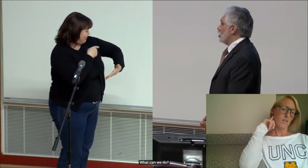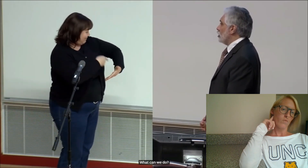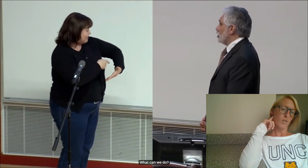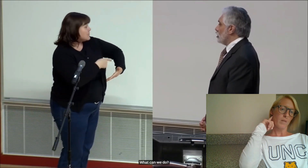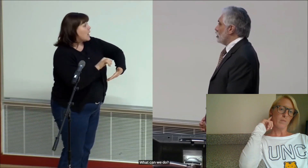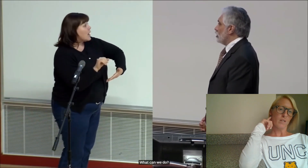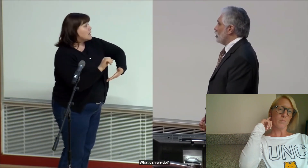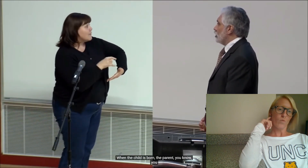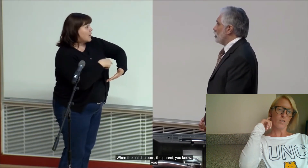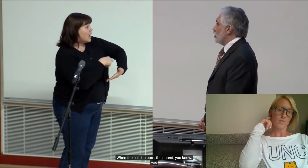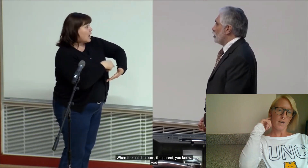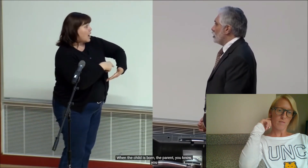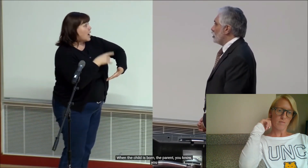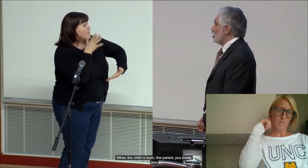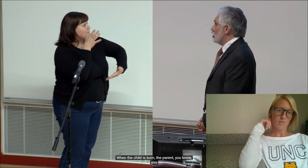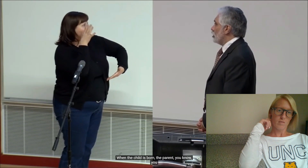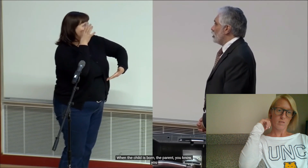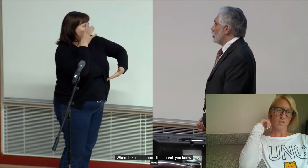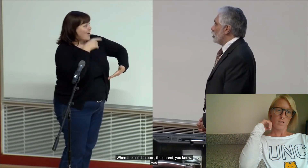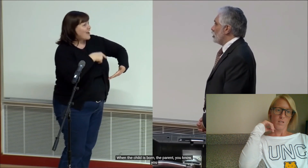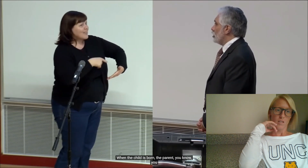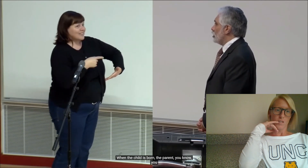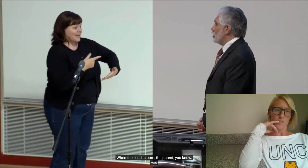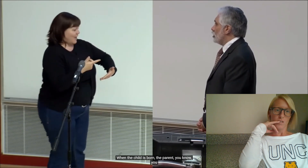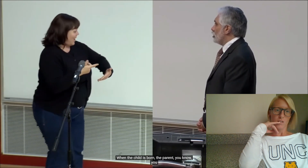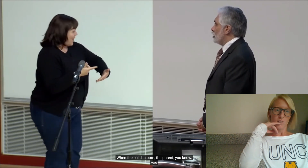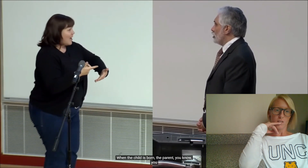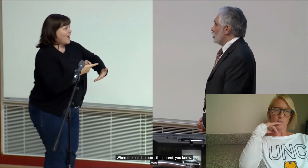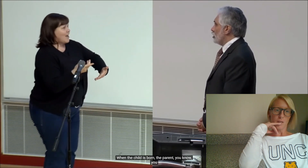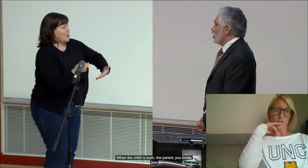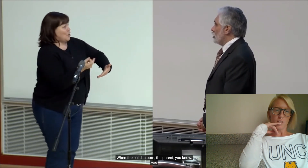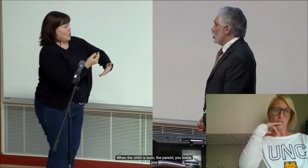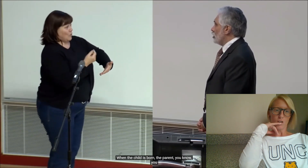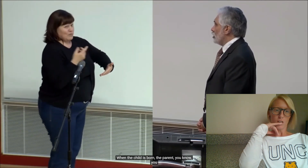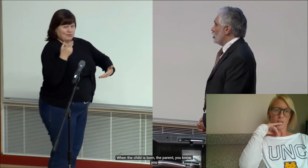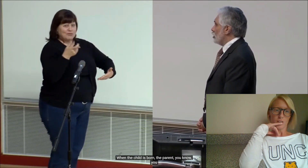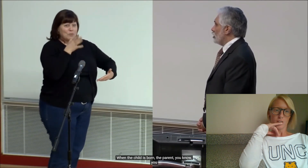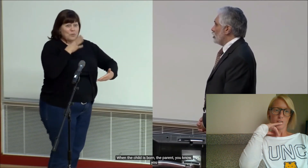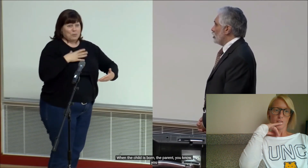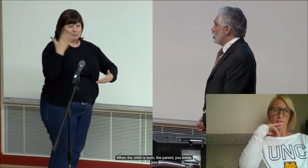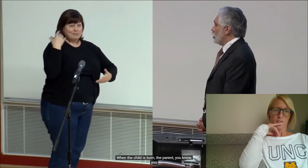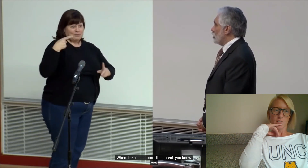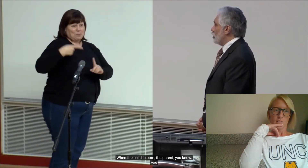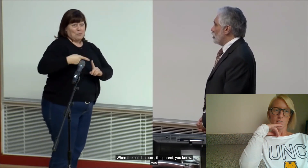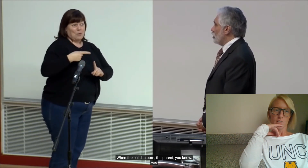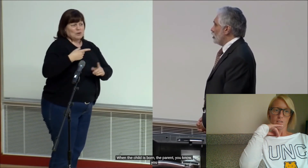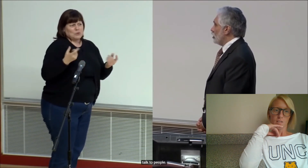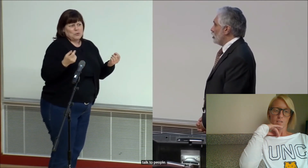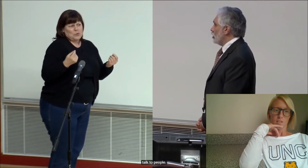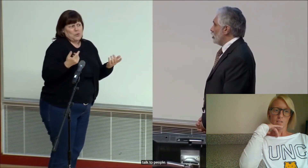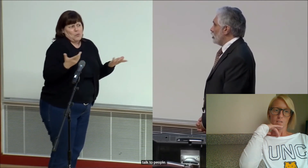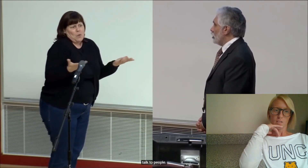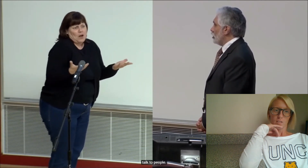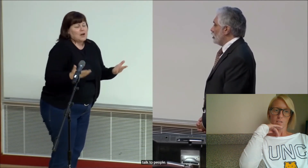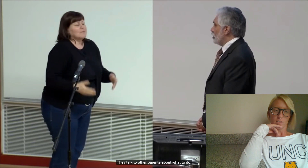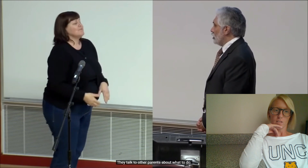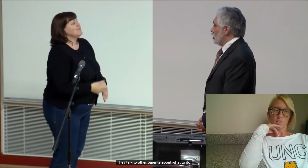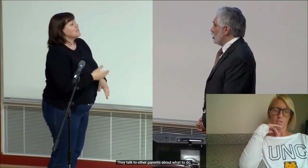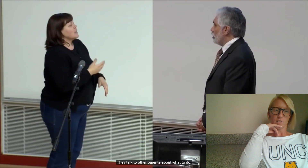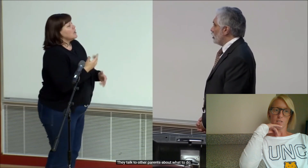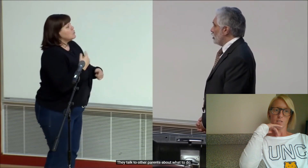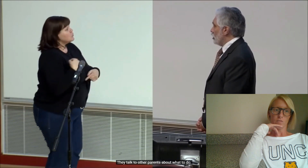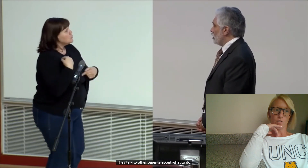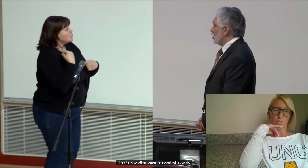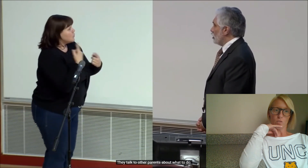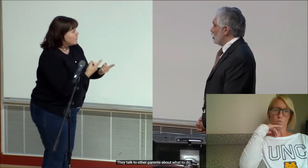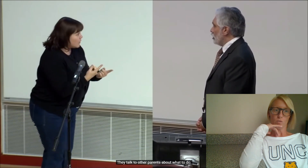L1. What can we When a do baby when the is born, child is yeah. born? The parent, The parents are you know, you talk to people, they talk